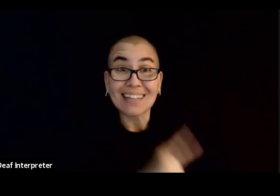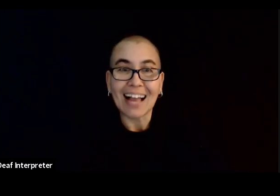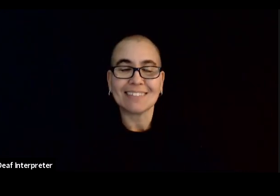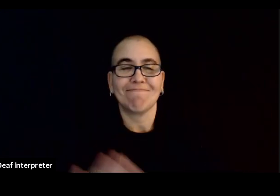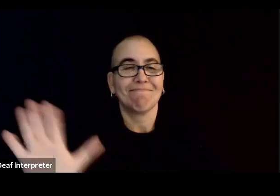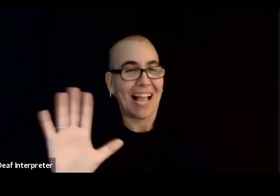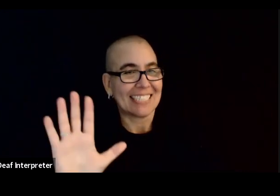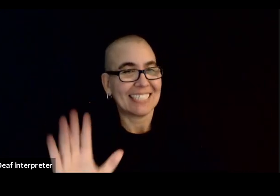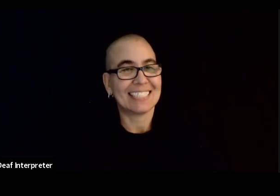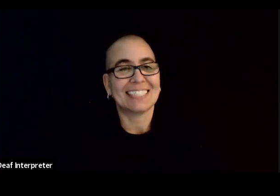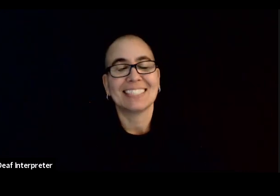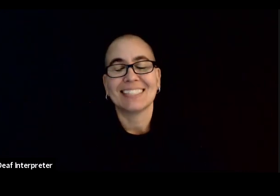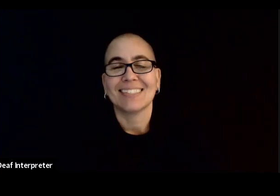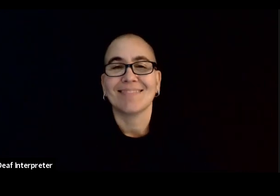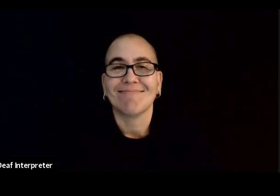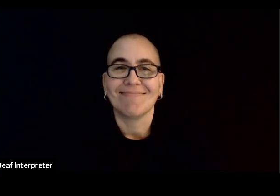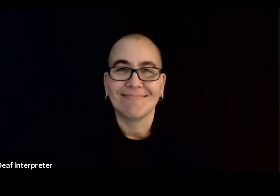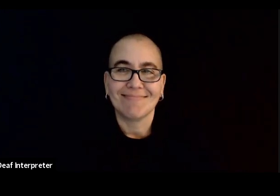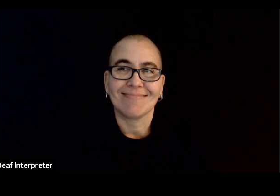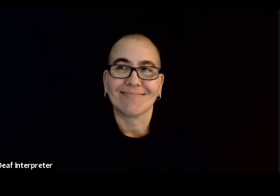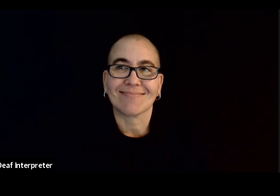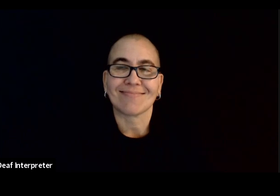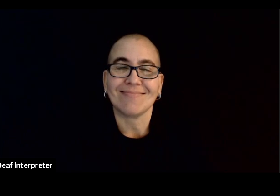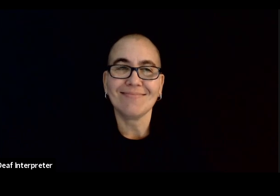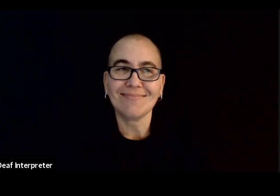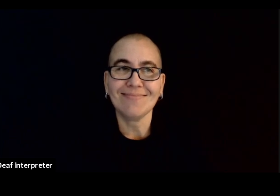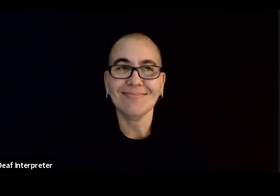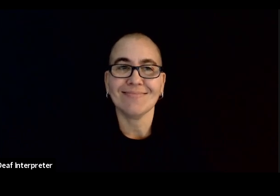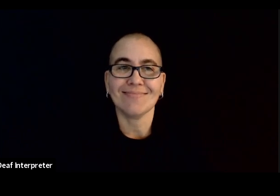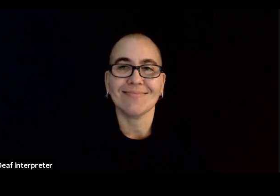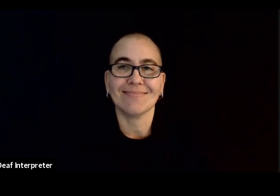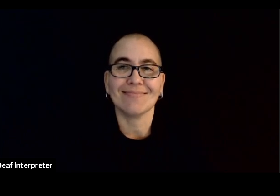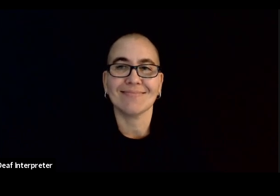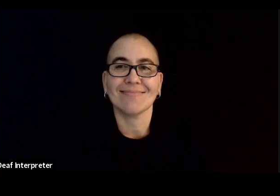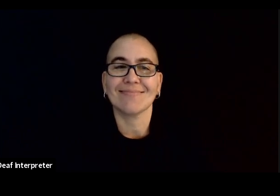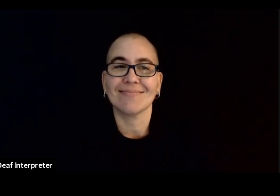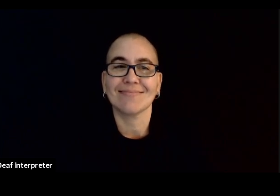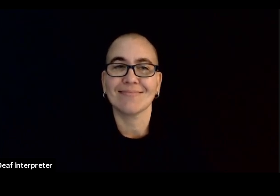You were just watching officials with the Minnesota Department of Health sharing the latest updates on the new coronavirus.